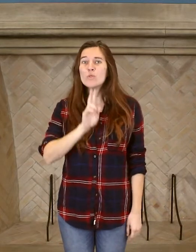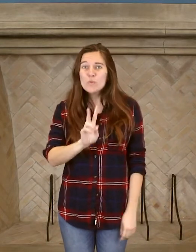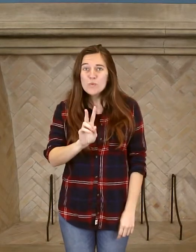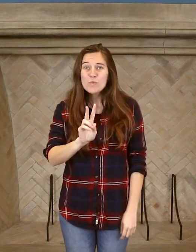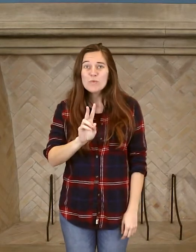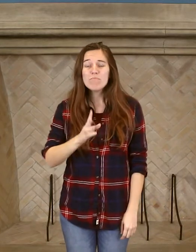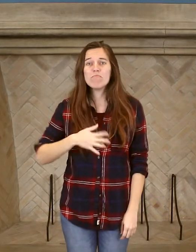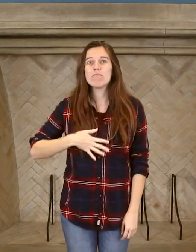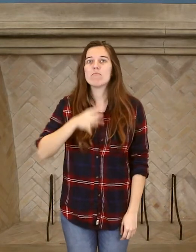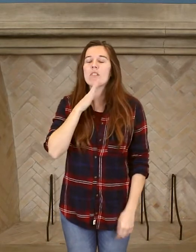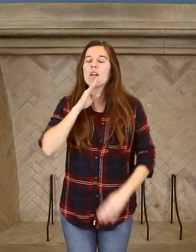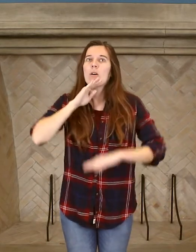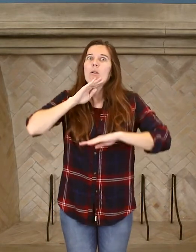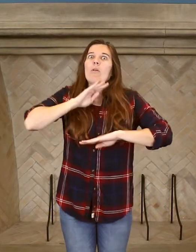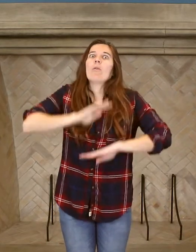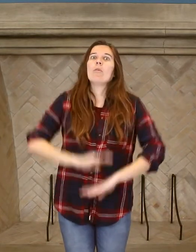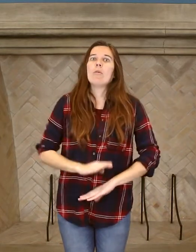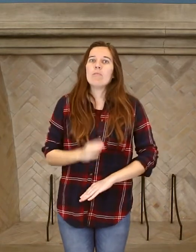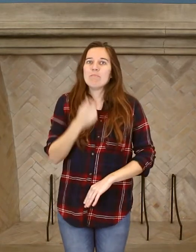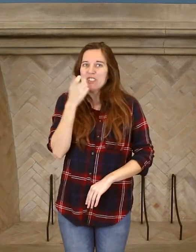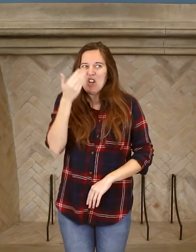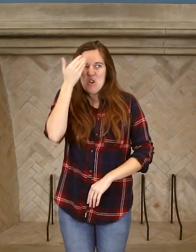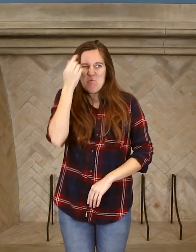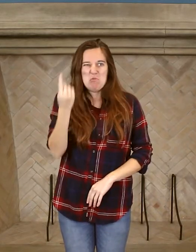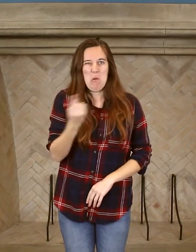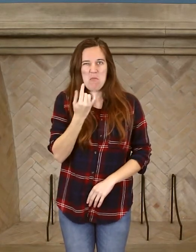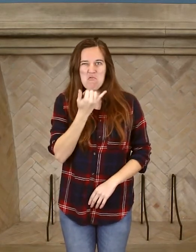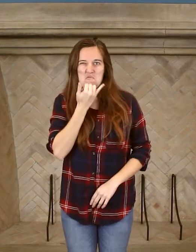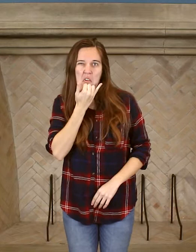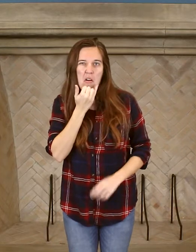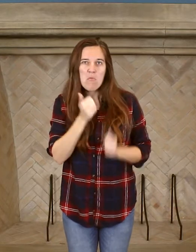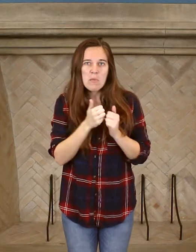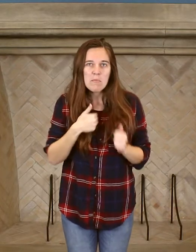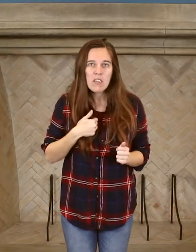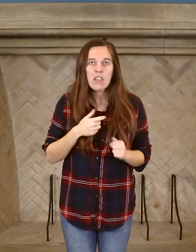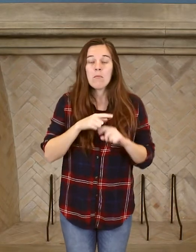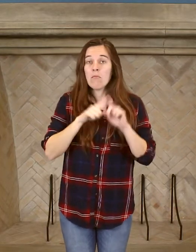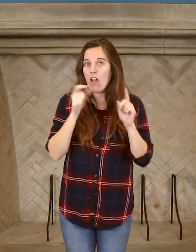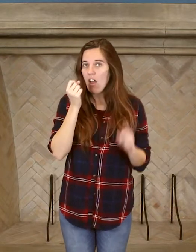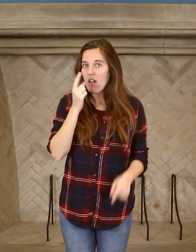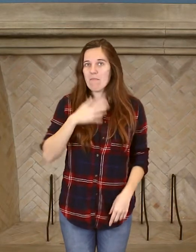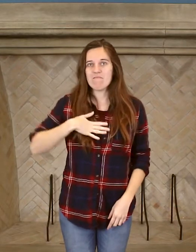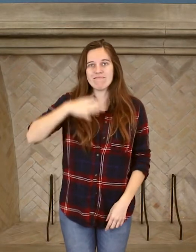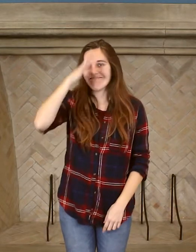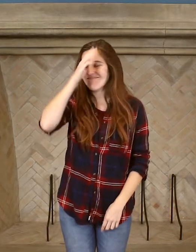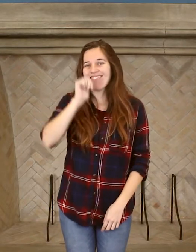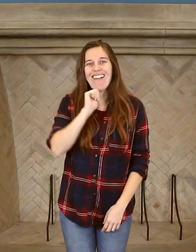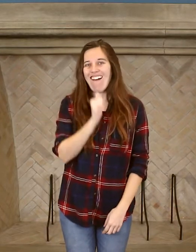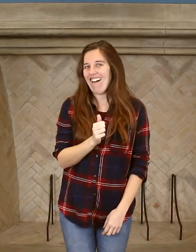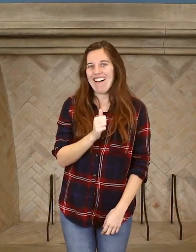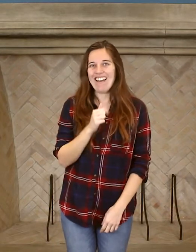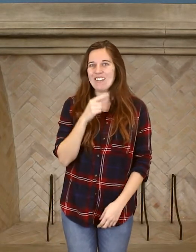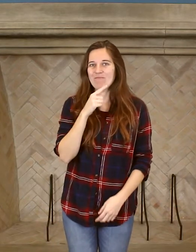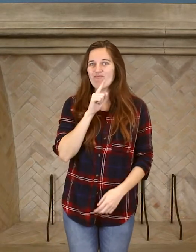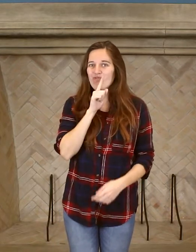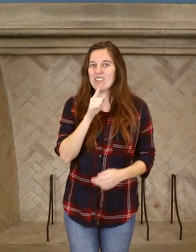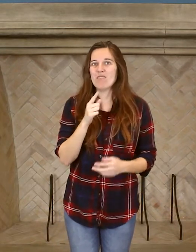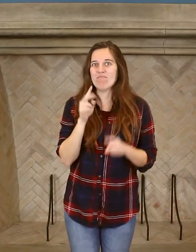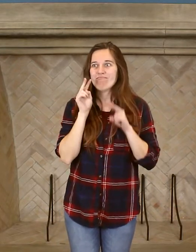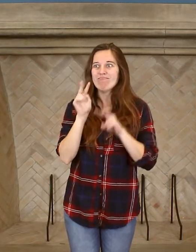2. My mom was relieved because she knew something was wrong with me, but not my dad. He was